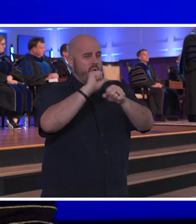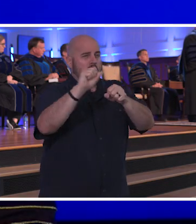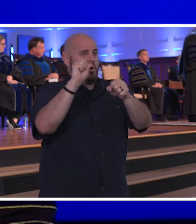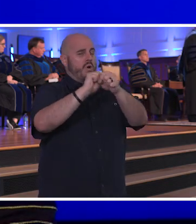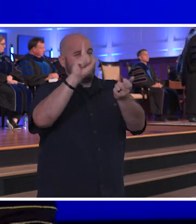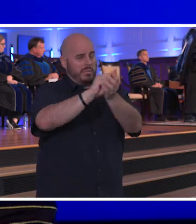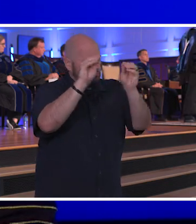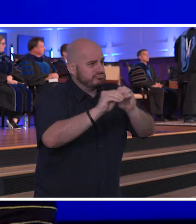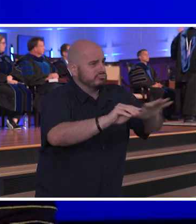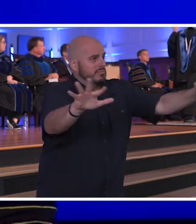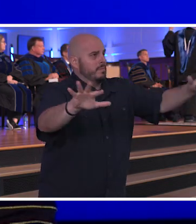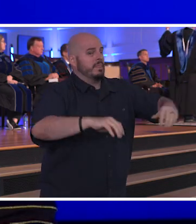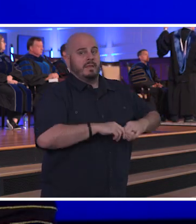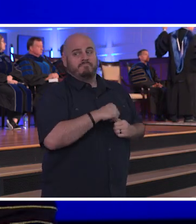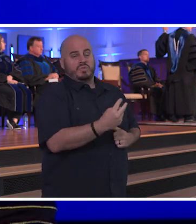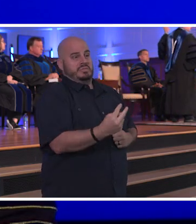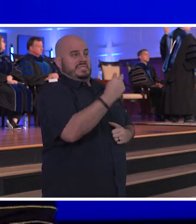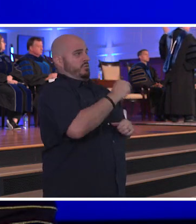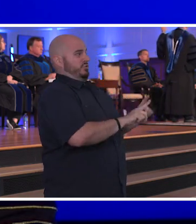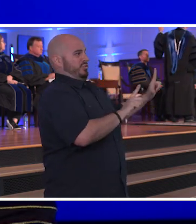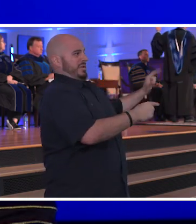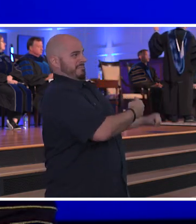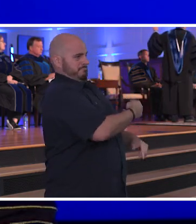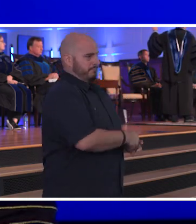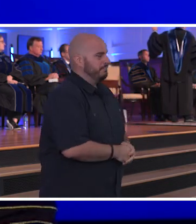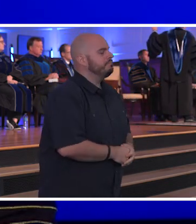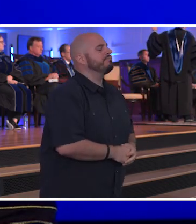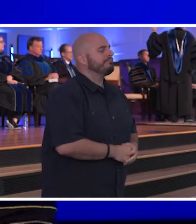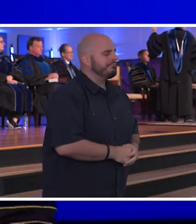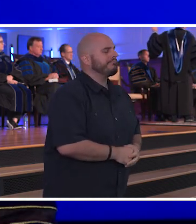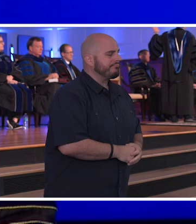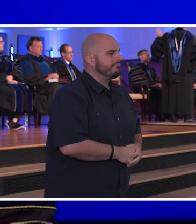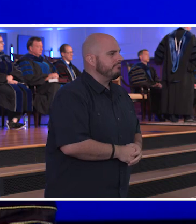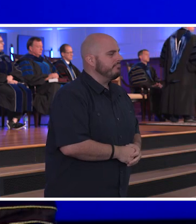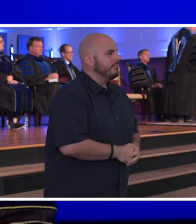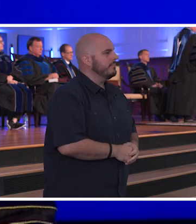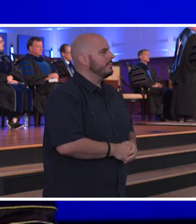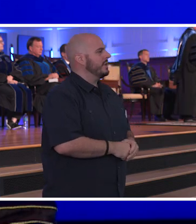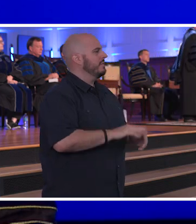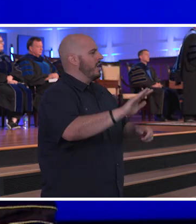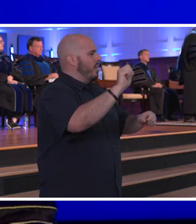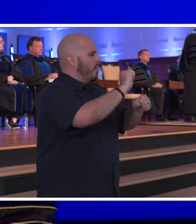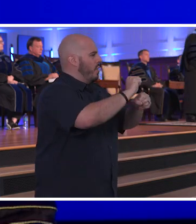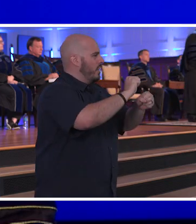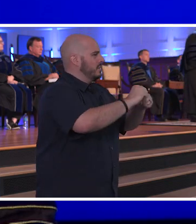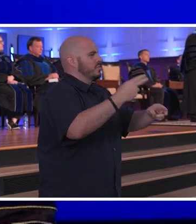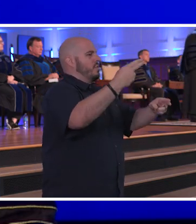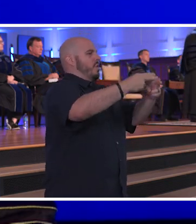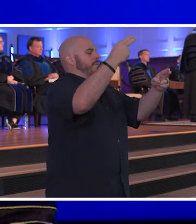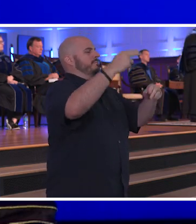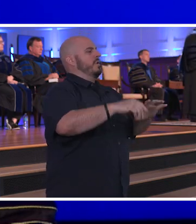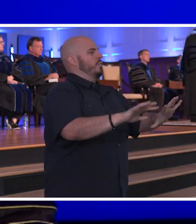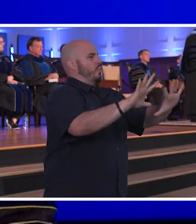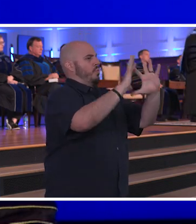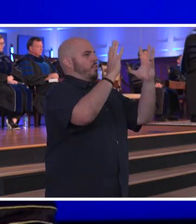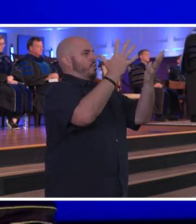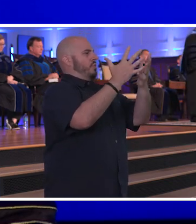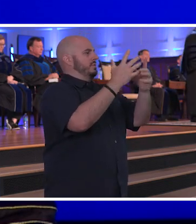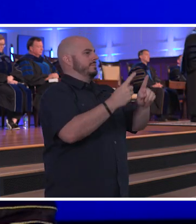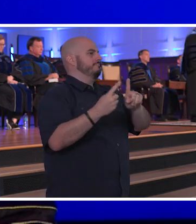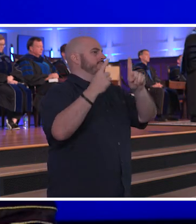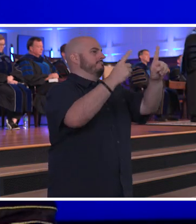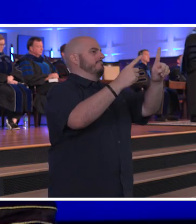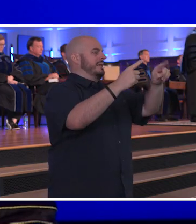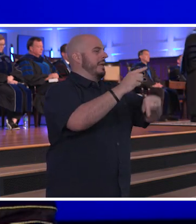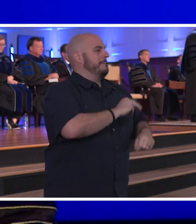the screen behind me, what is called the World Missions Clock that is over in the